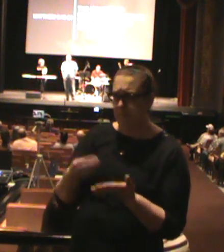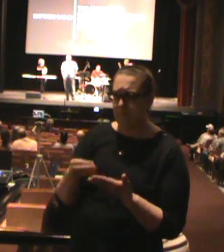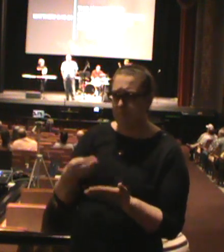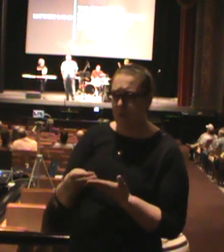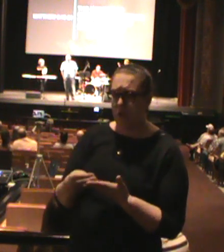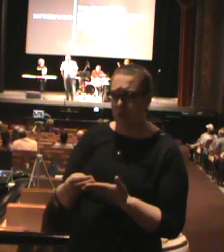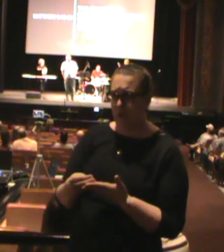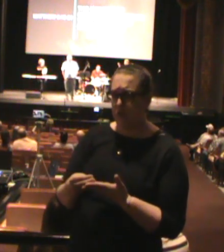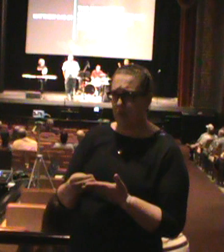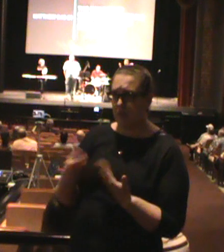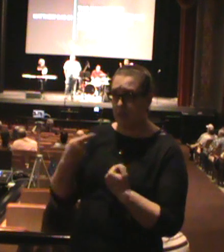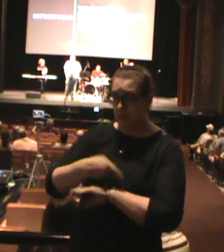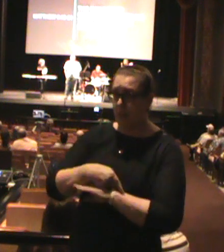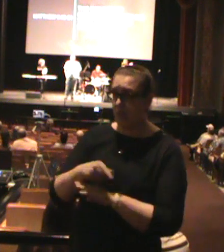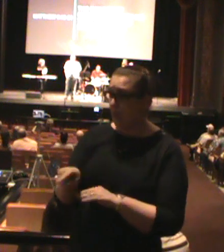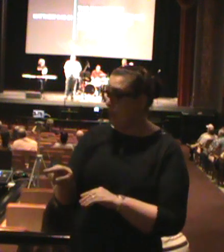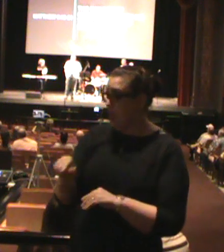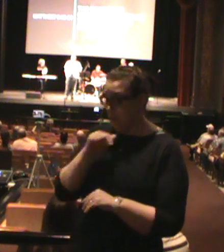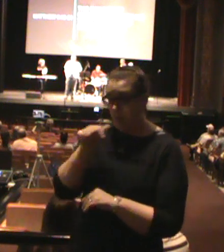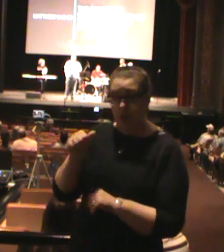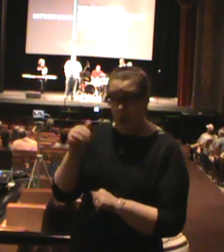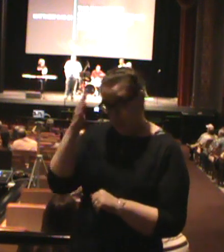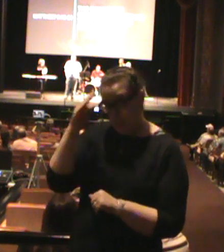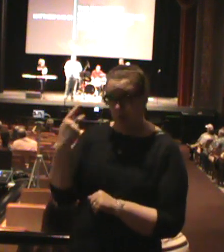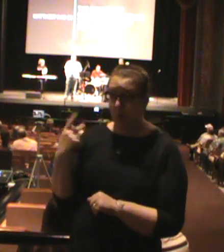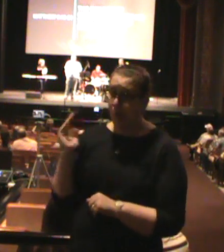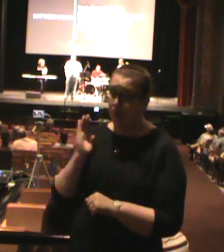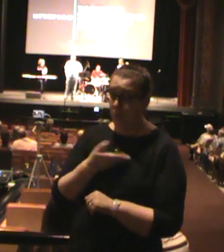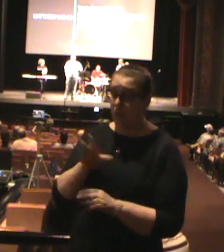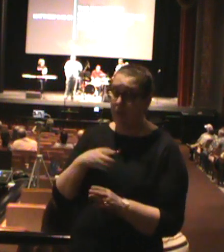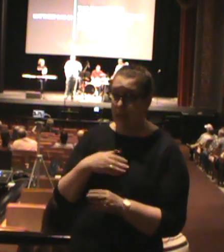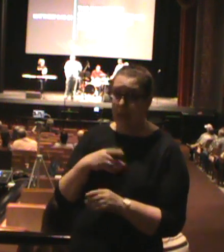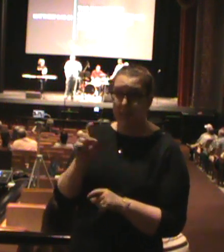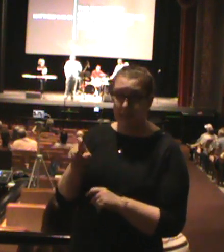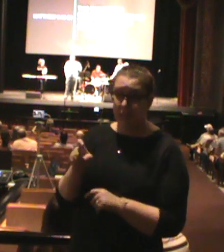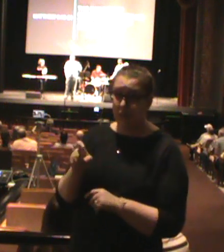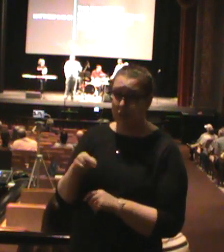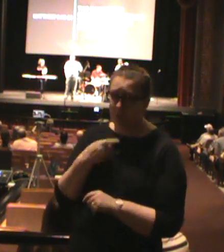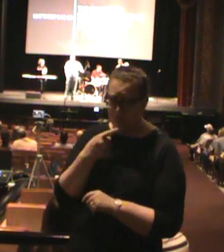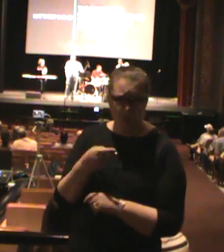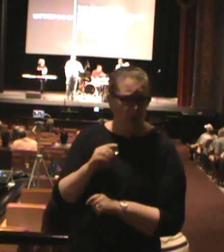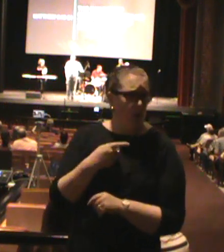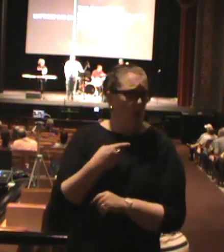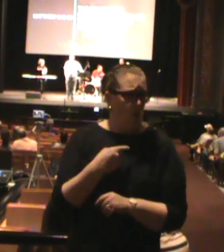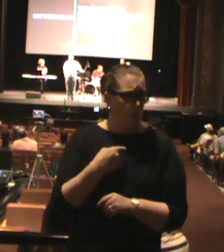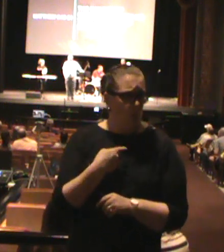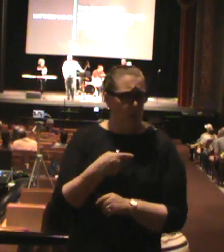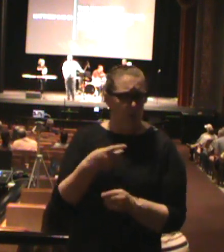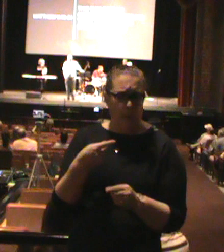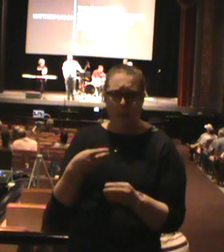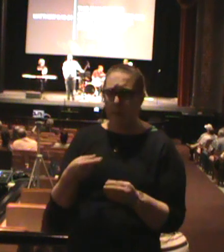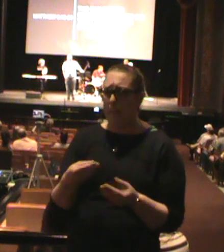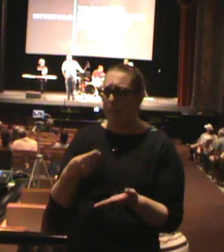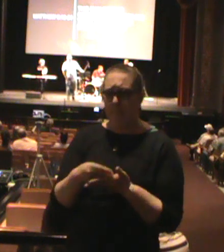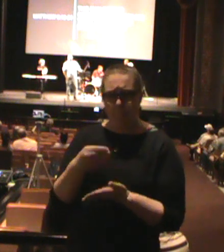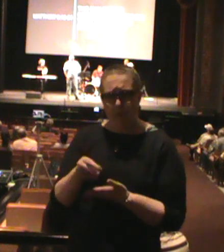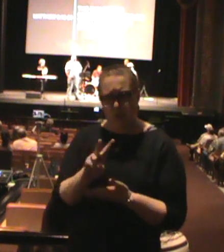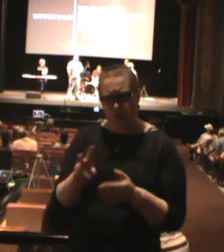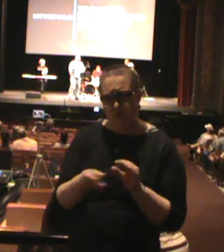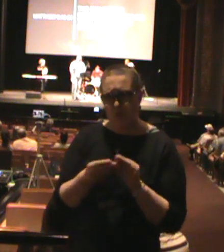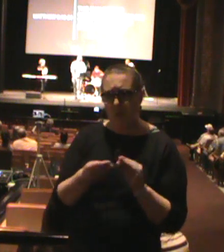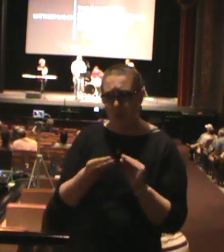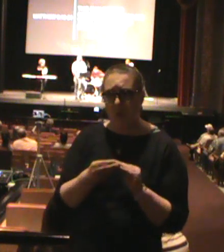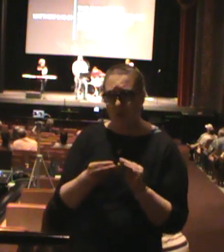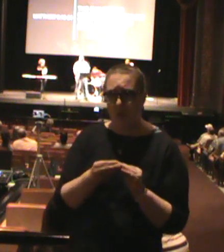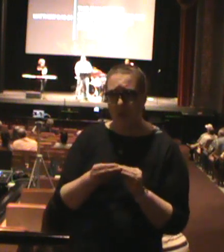need, and she said, Michael, I'm going to buy 2 extra pork butts, and we're going to cook them up, and we're going to bring them down to the well this Sunday and feed those